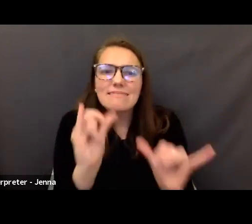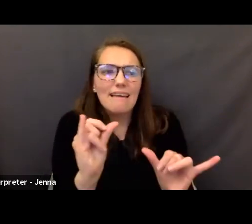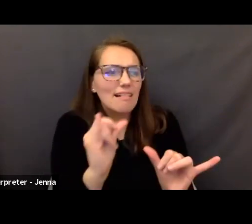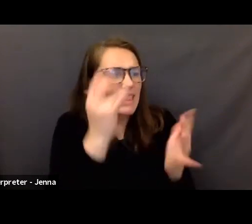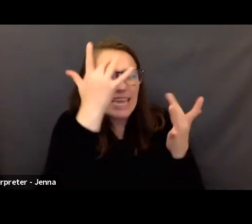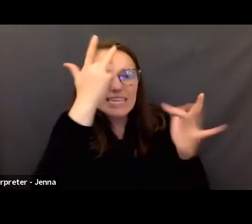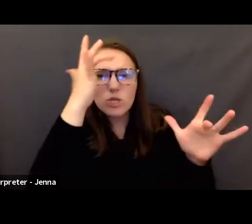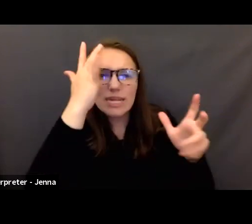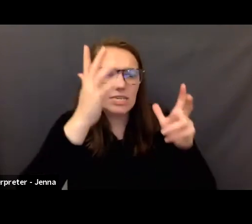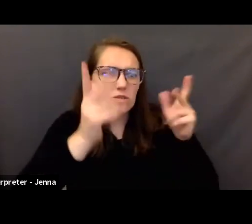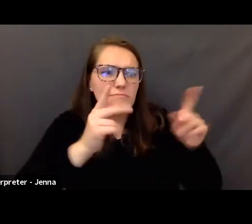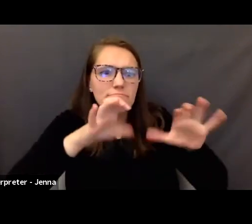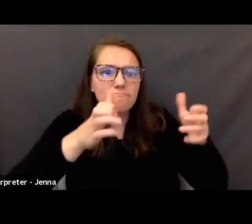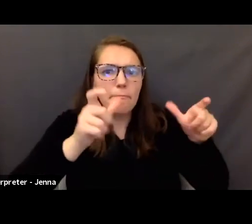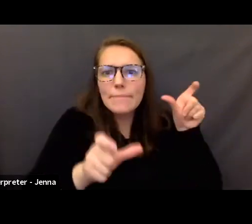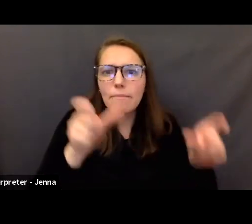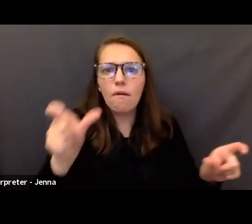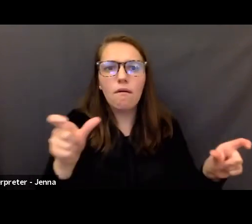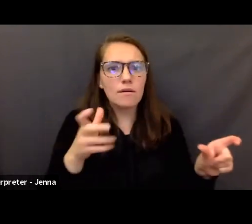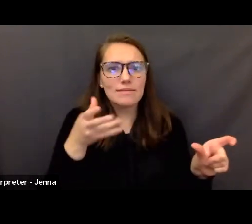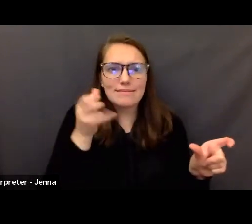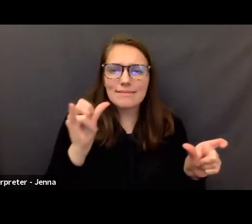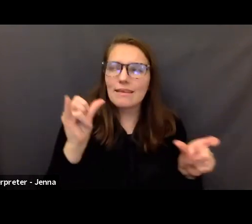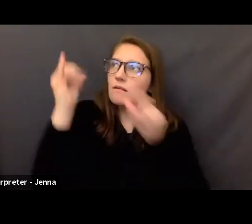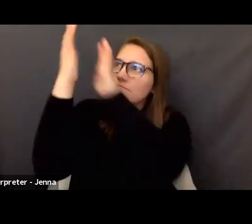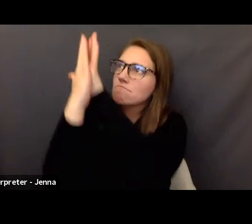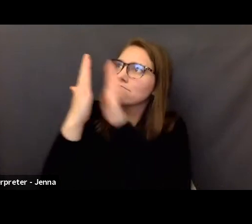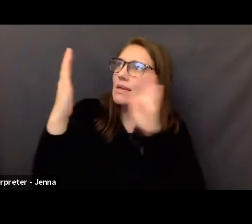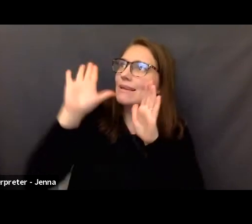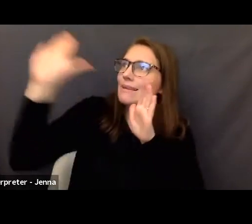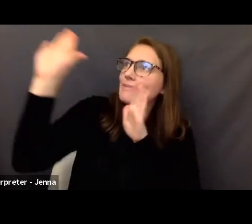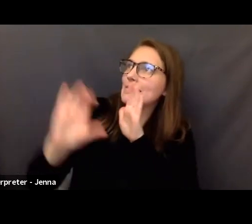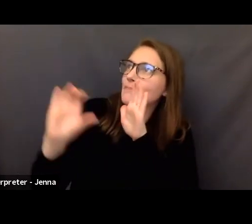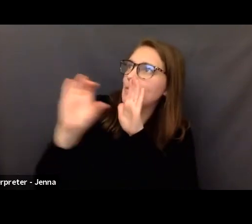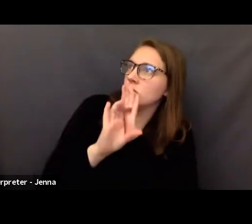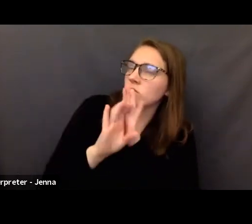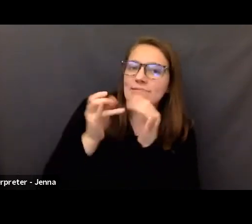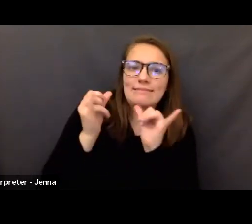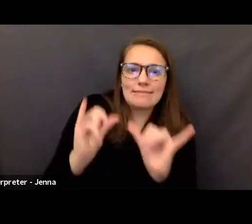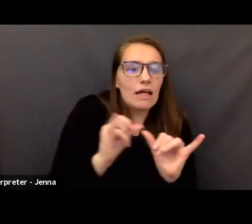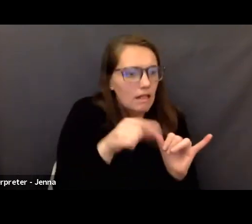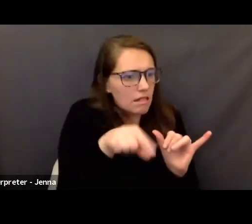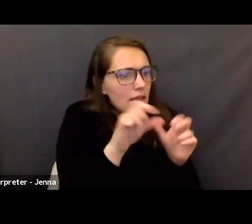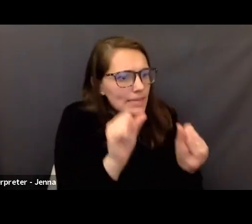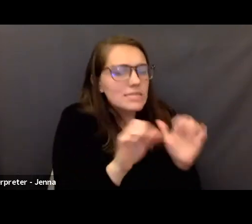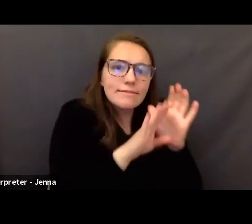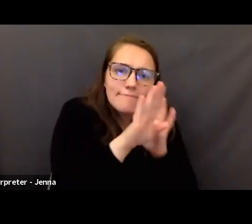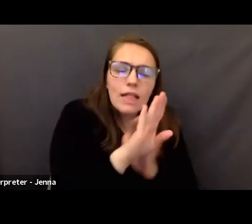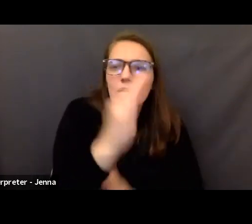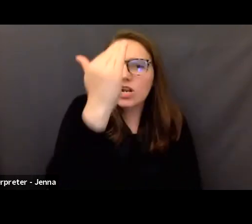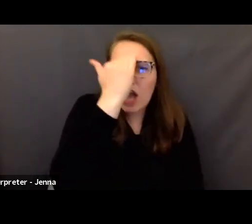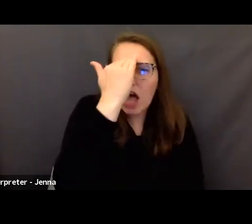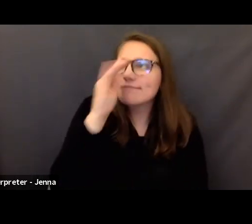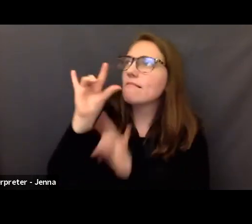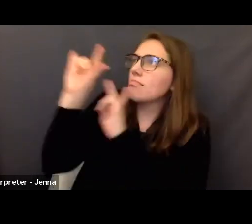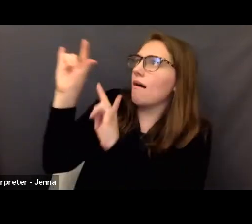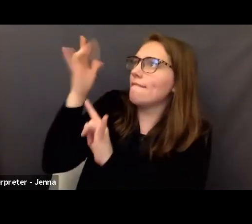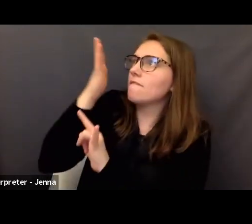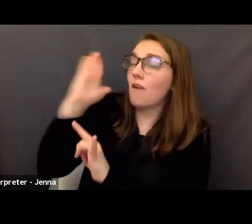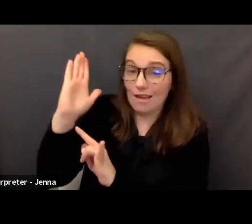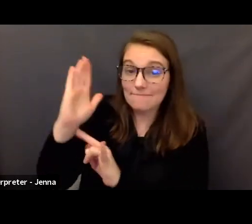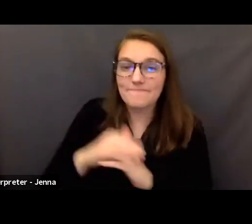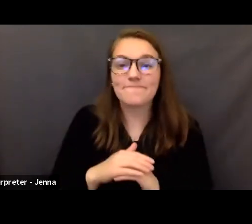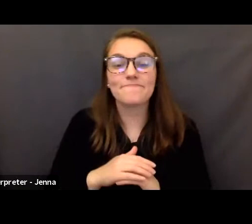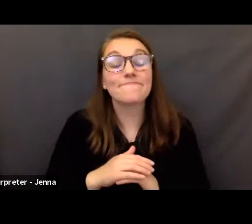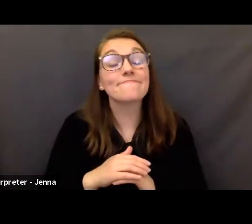are capable of progressing toward perfection in knowledge and love of God. Also, in that Relectio, we